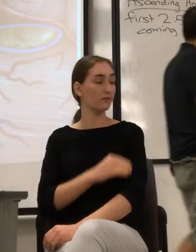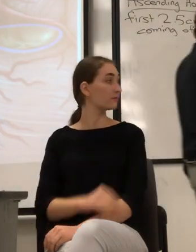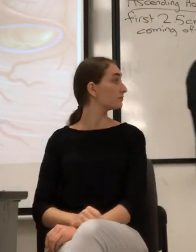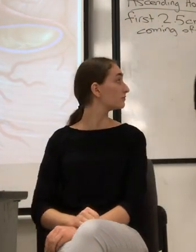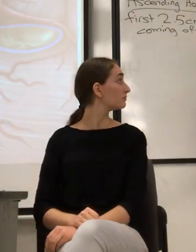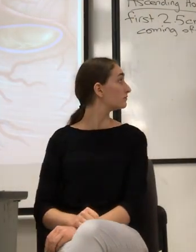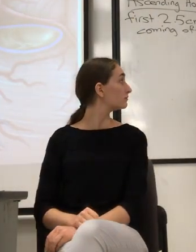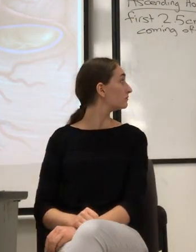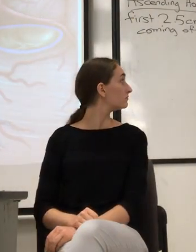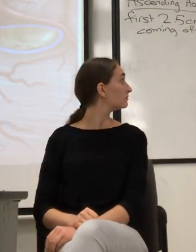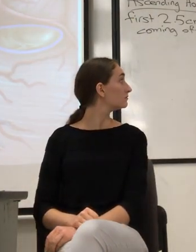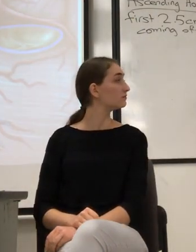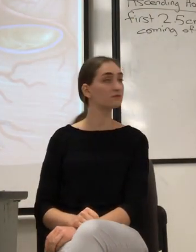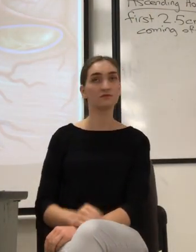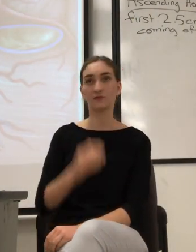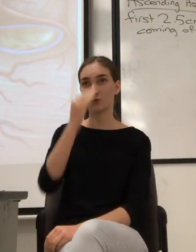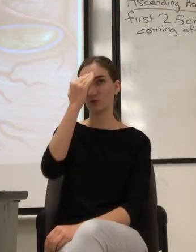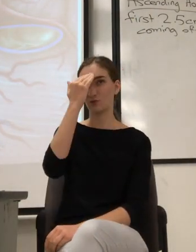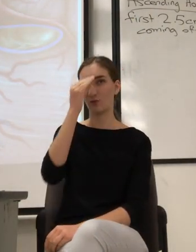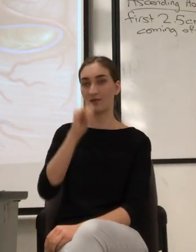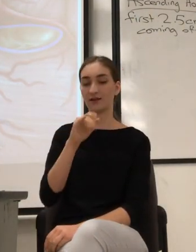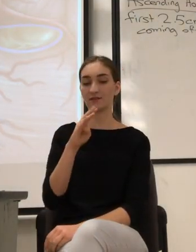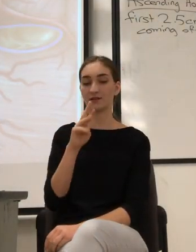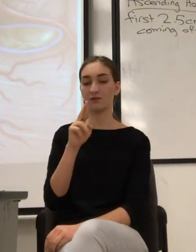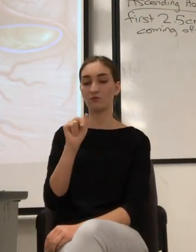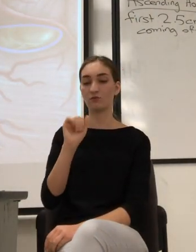So know those as the branches of